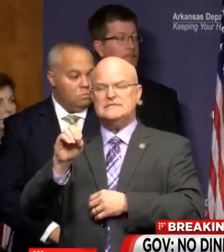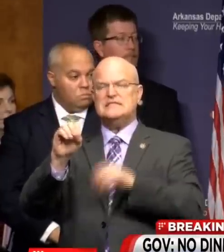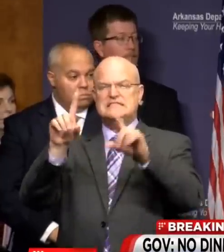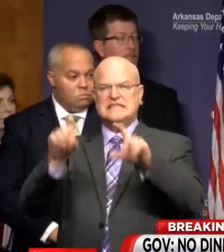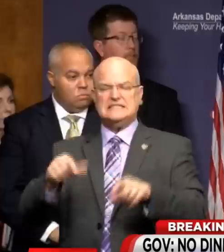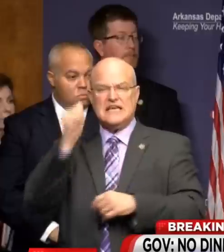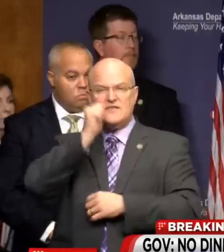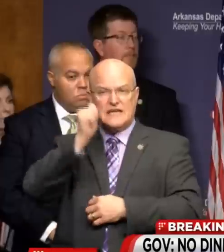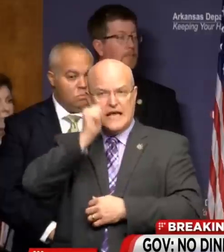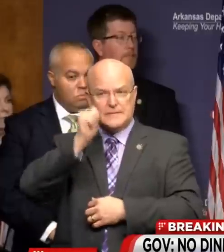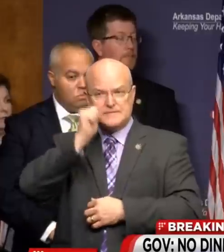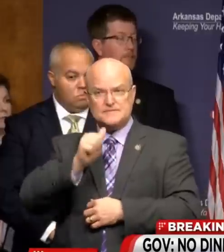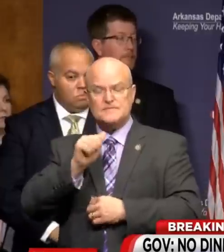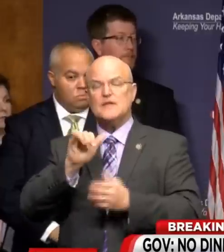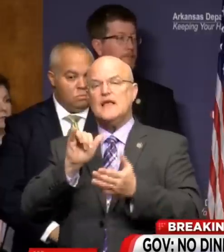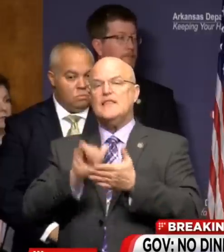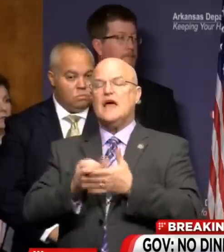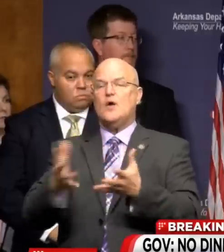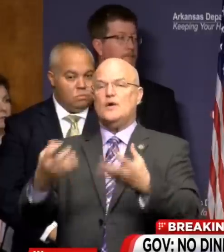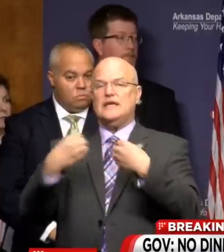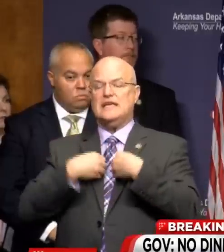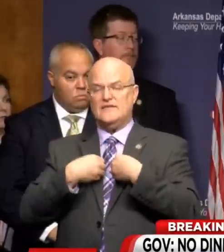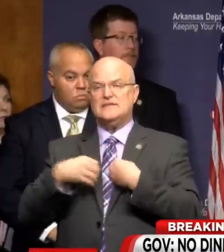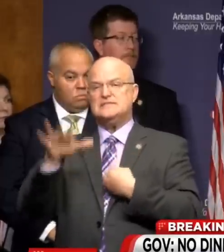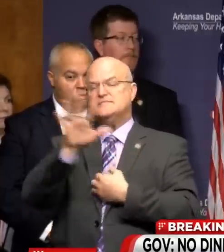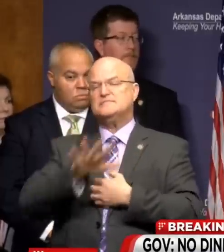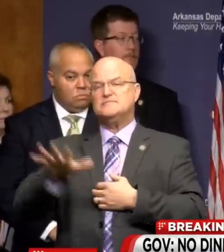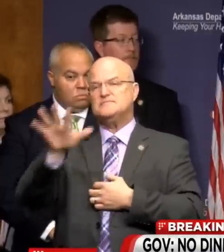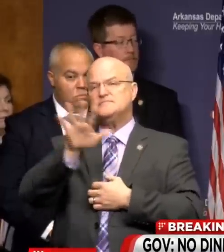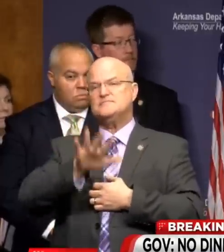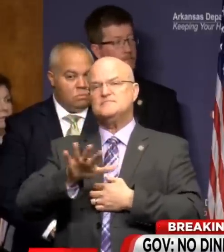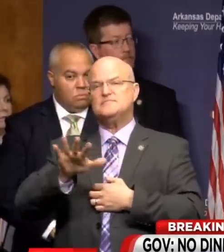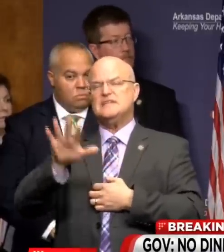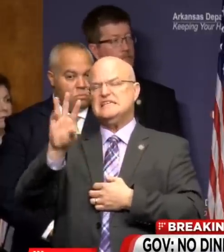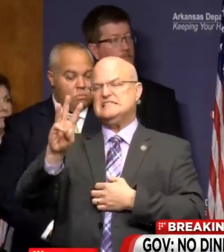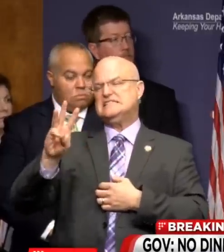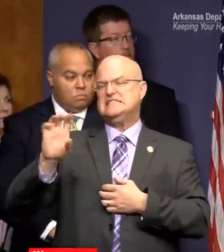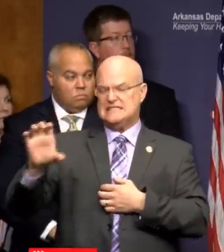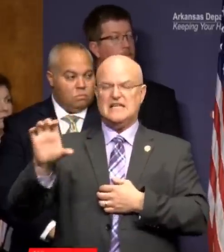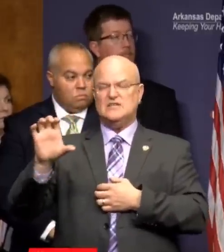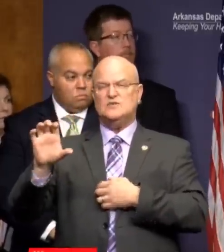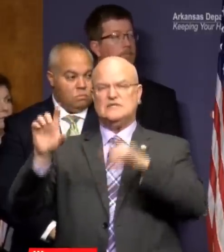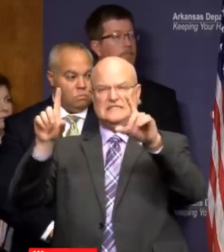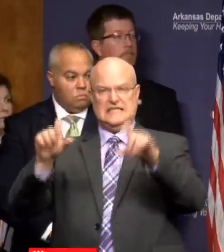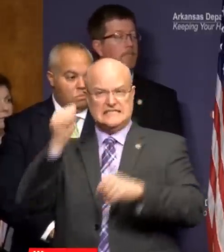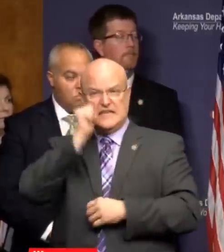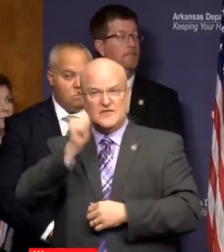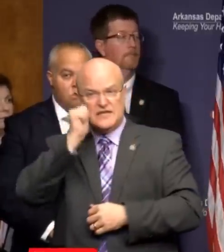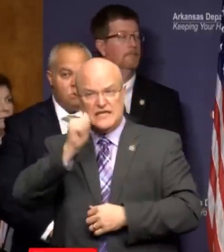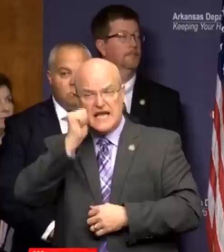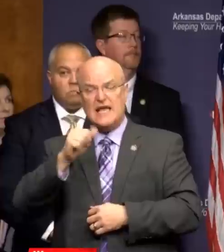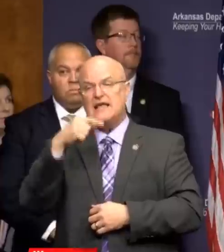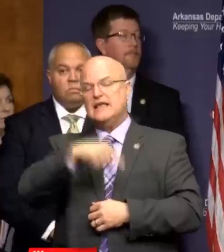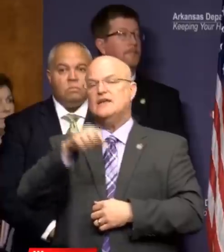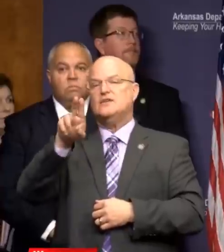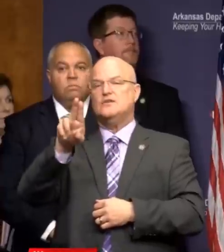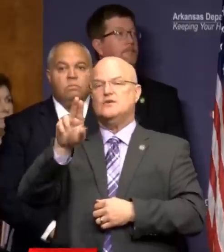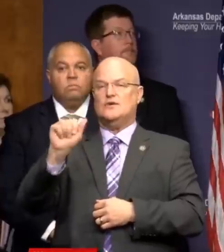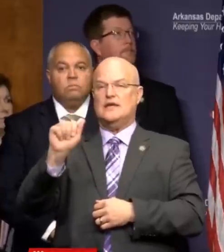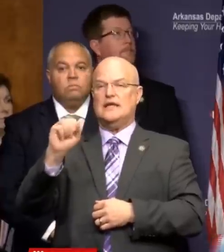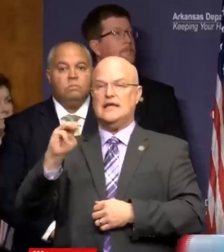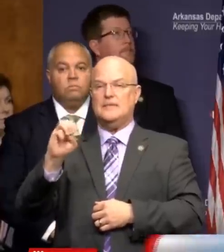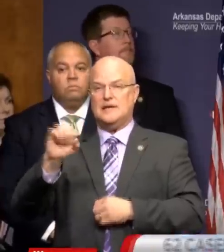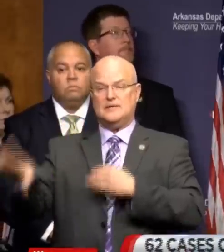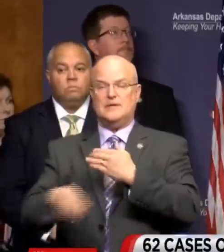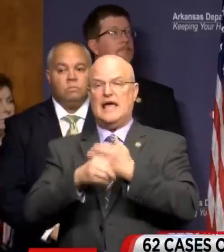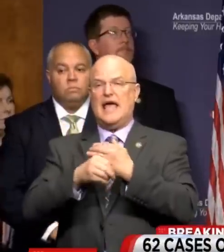assays per day. So that would get us roughly up to at least 600 assays per day at UAMS that will be